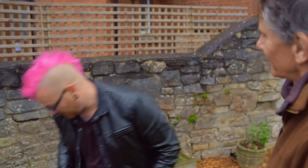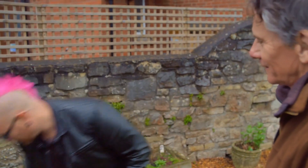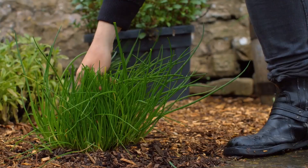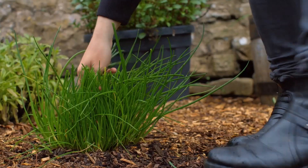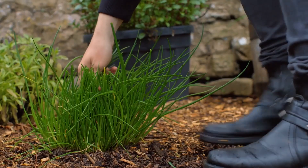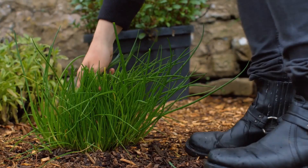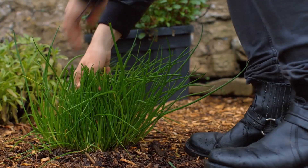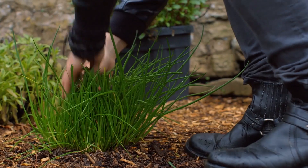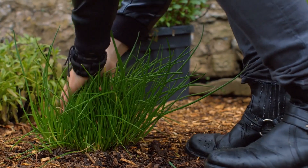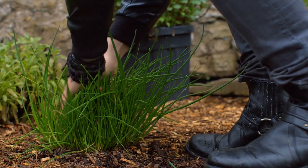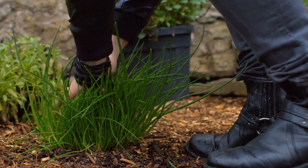some?